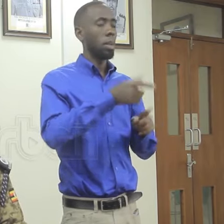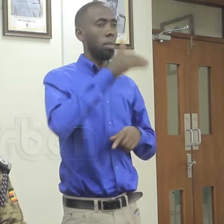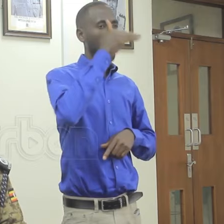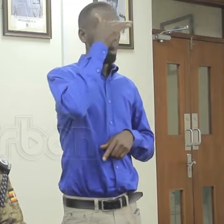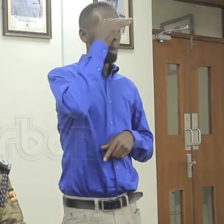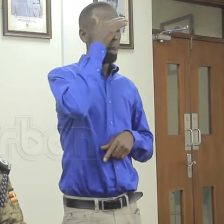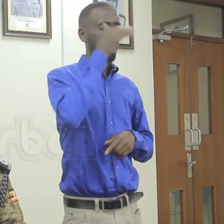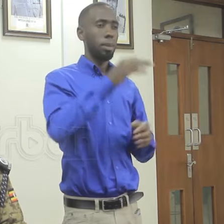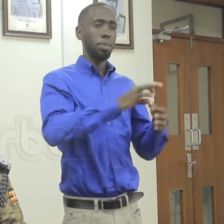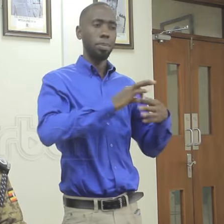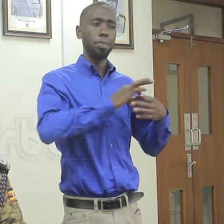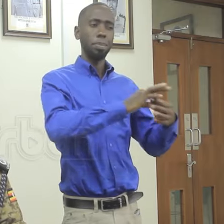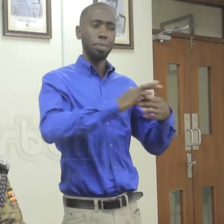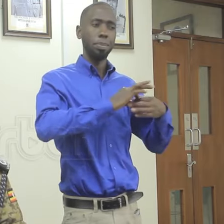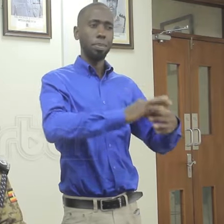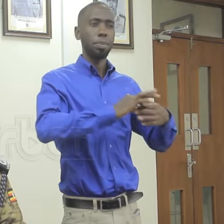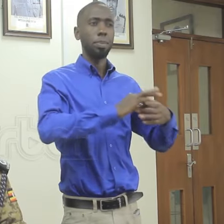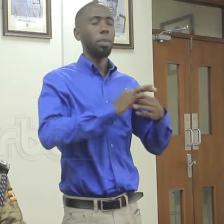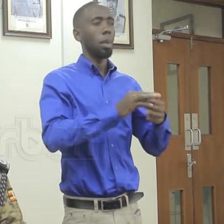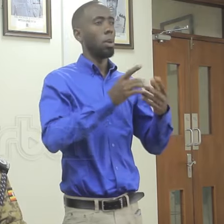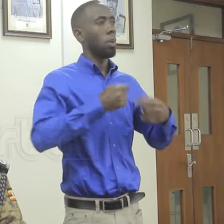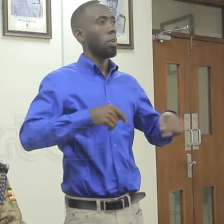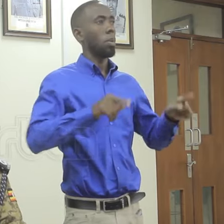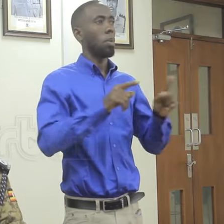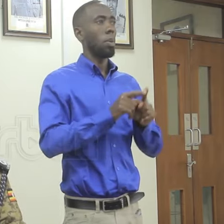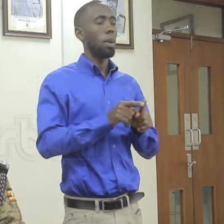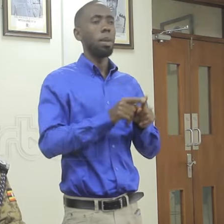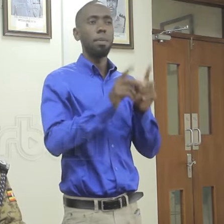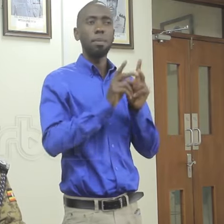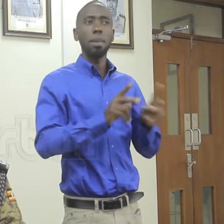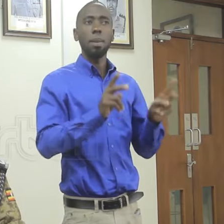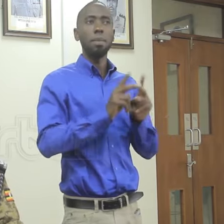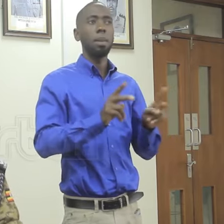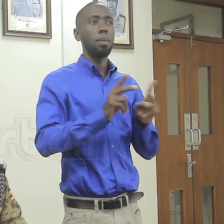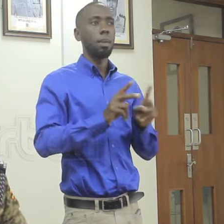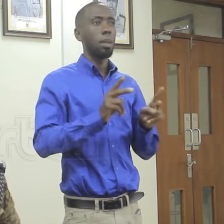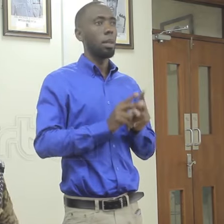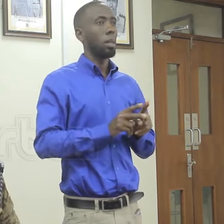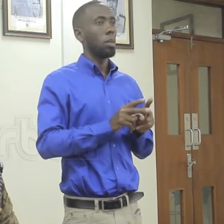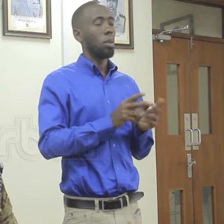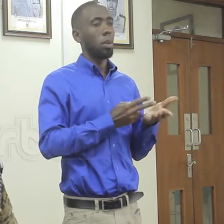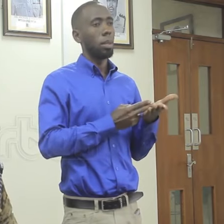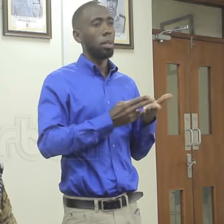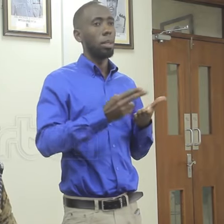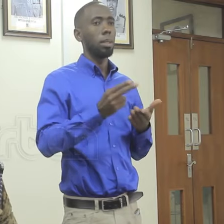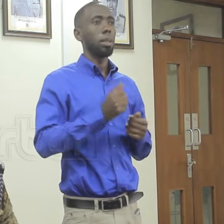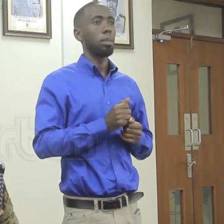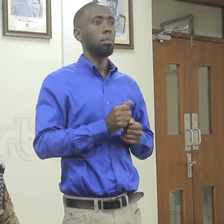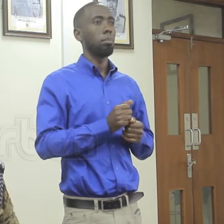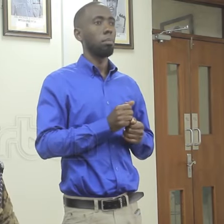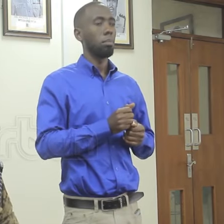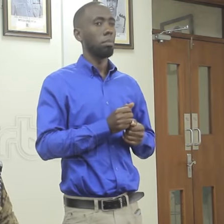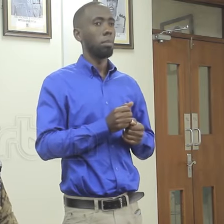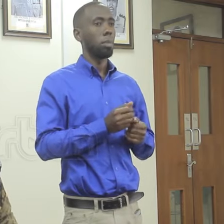and was very instrumental in discussing, debating police matters in Parliament.